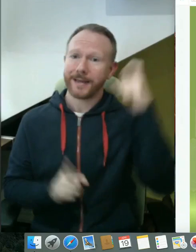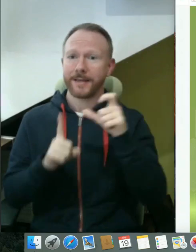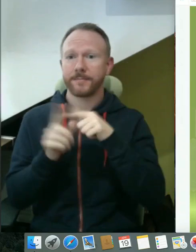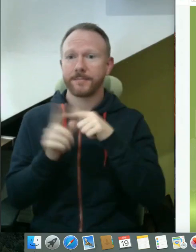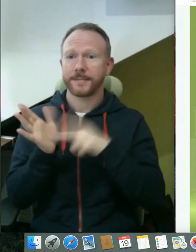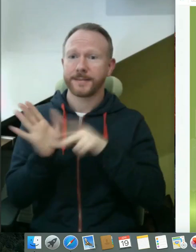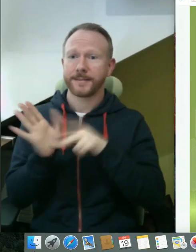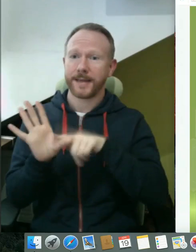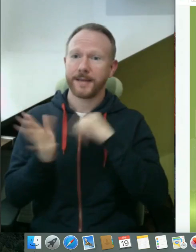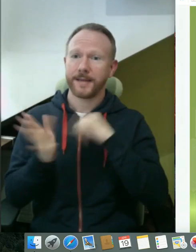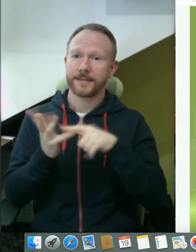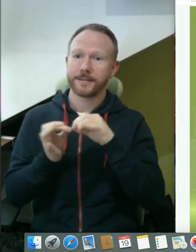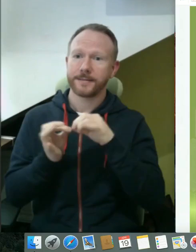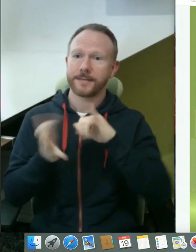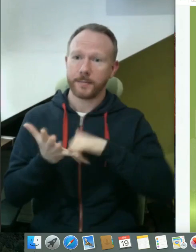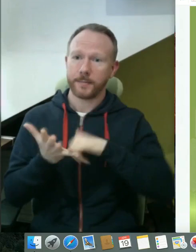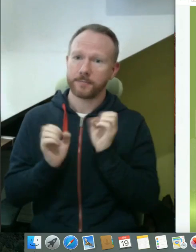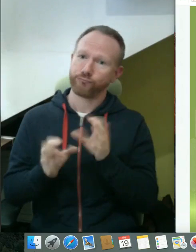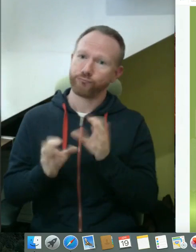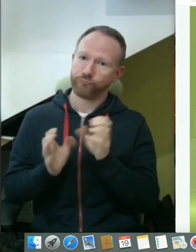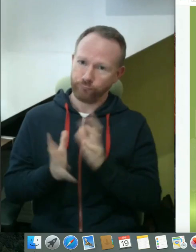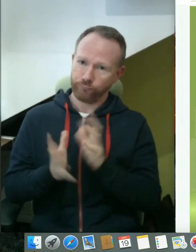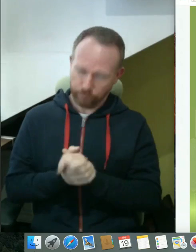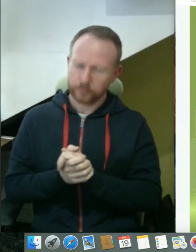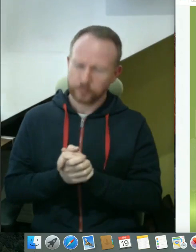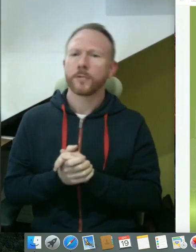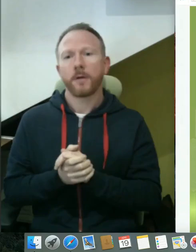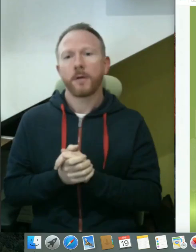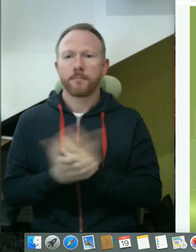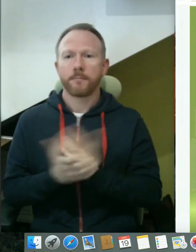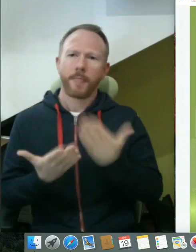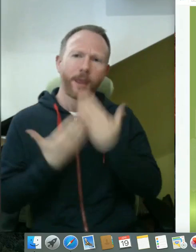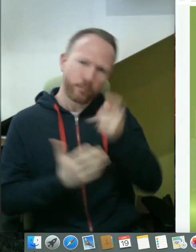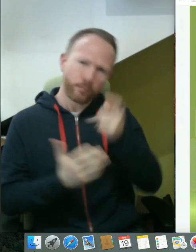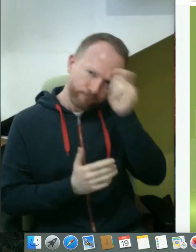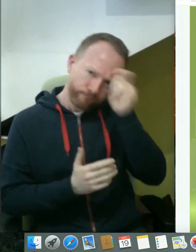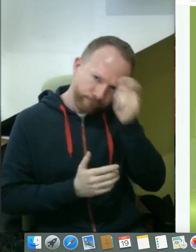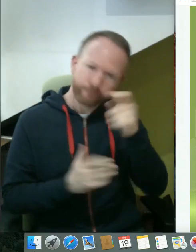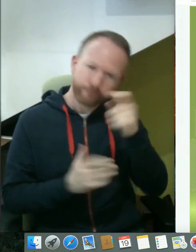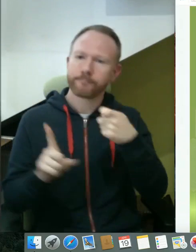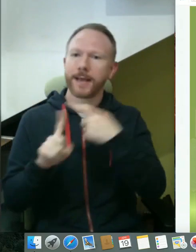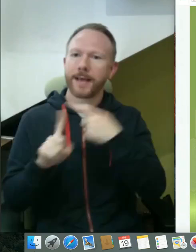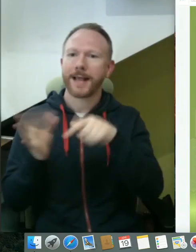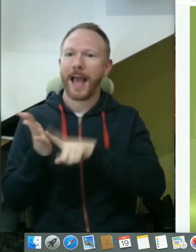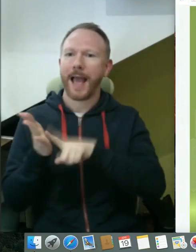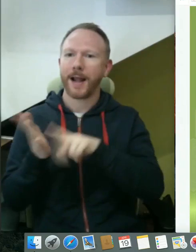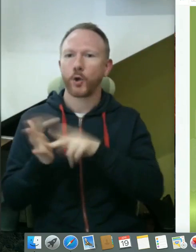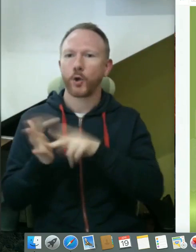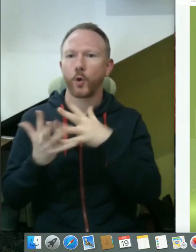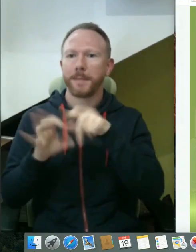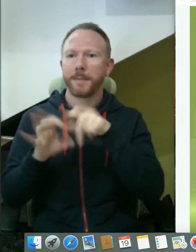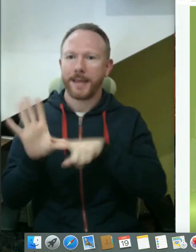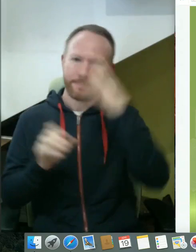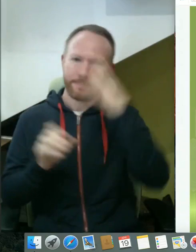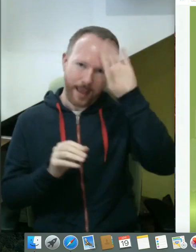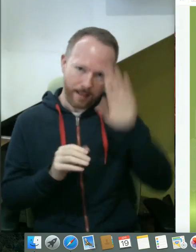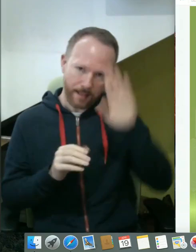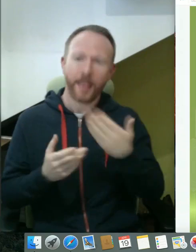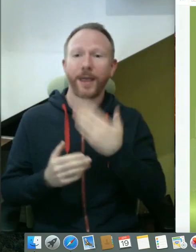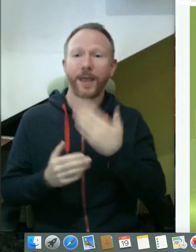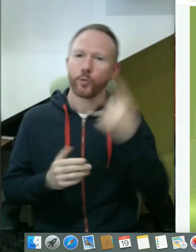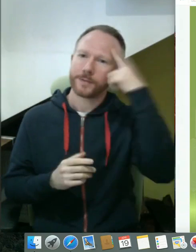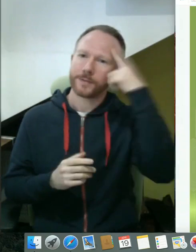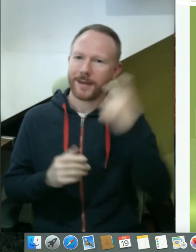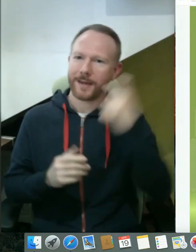So I'd first like to thank Karen Newby for agreeing to give us tonight's talk, and also thank you to